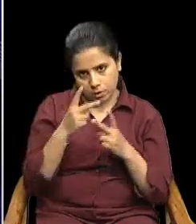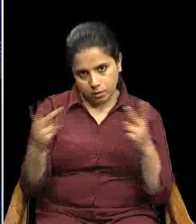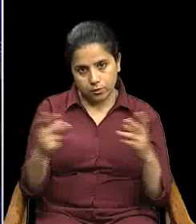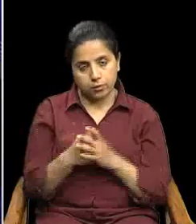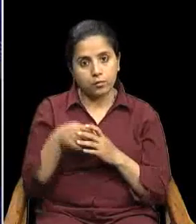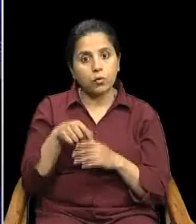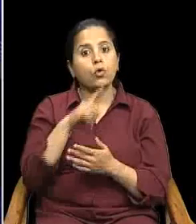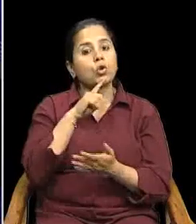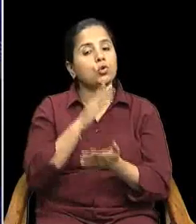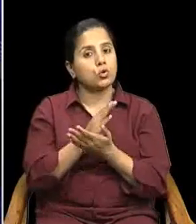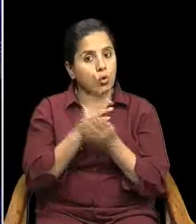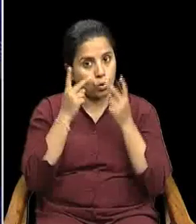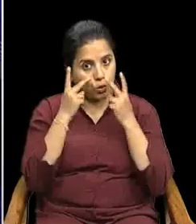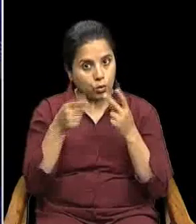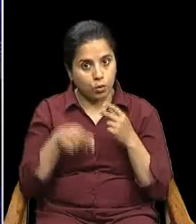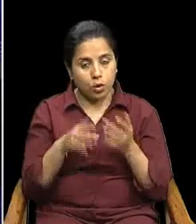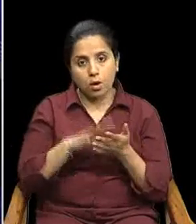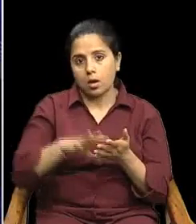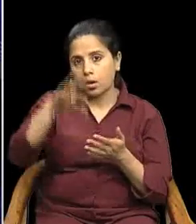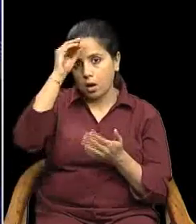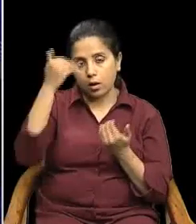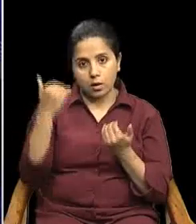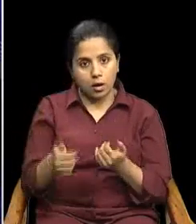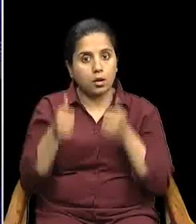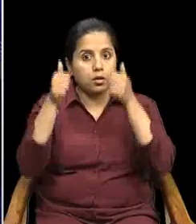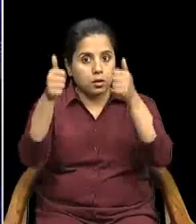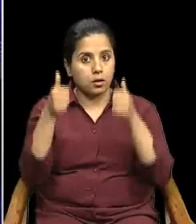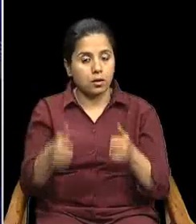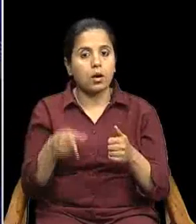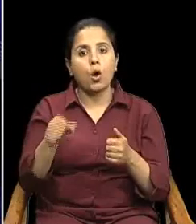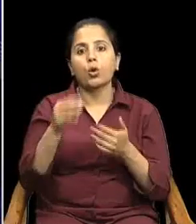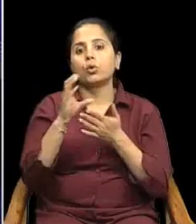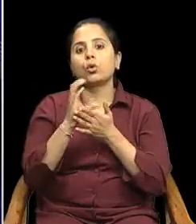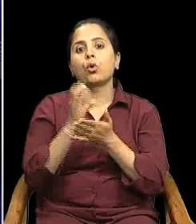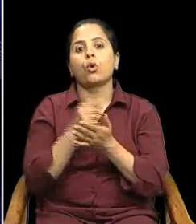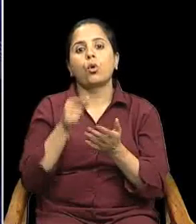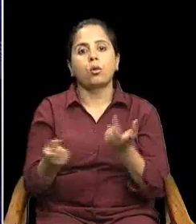To ensure that the learning outcomes of a course